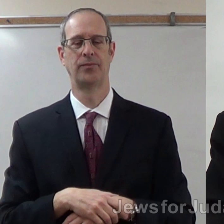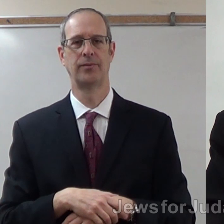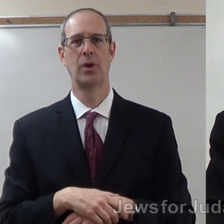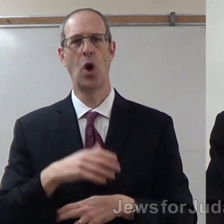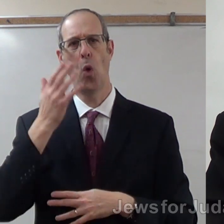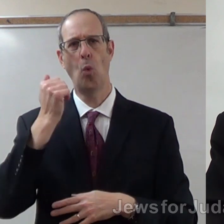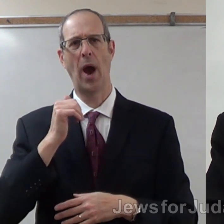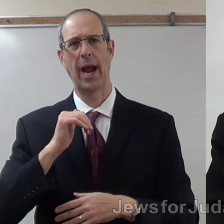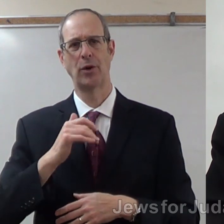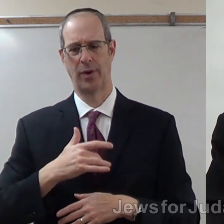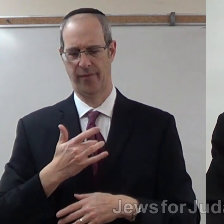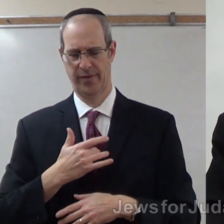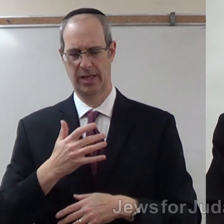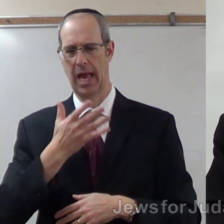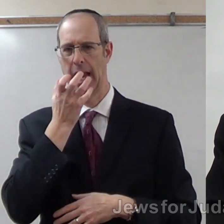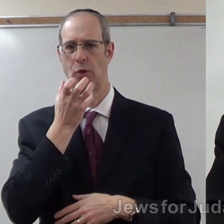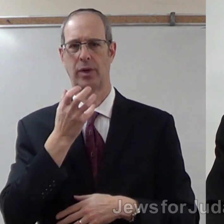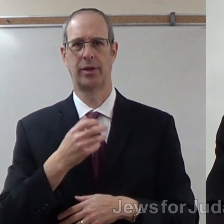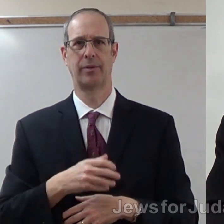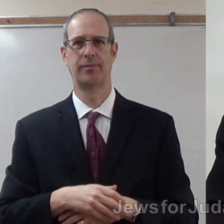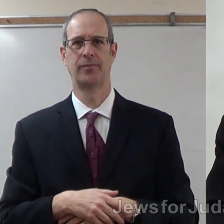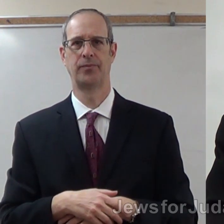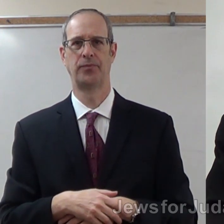Why do we get angry?